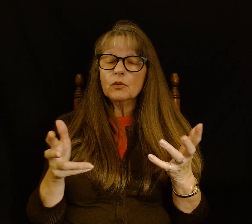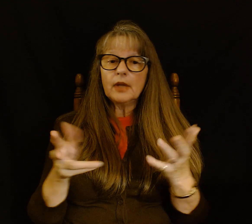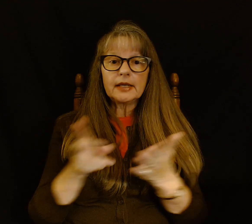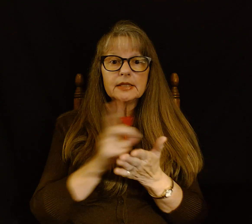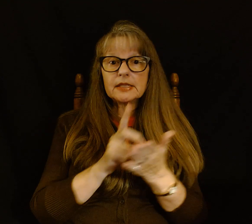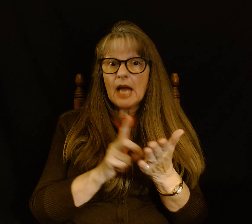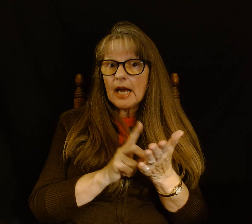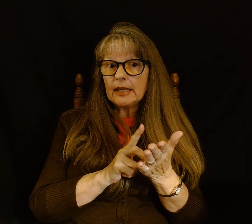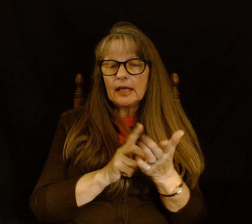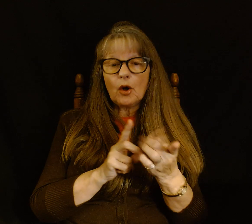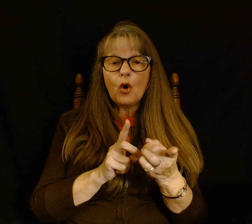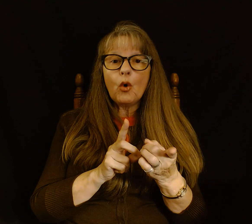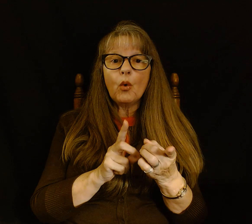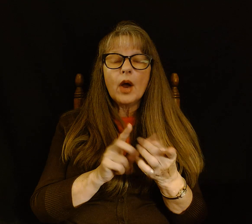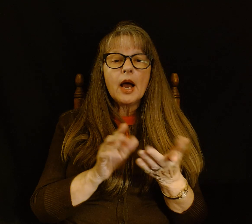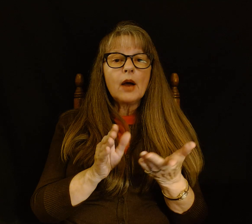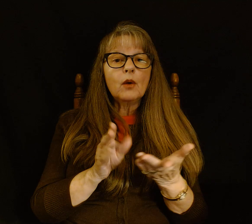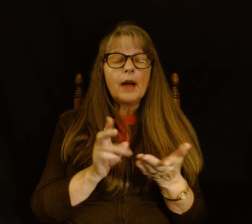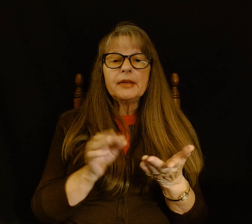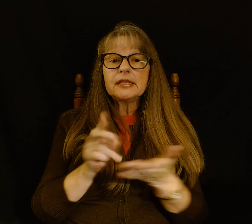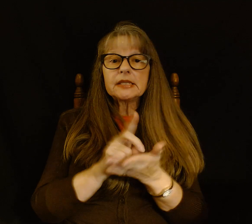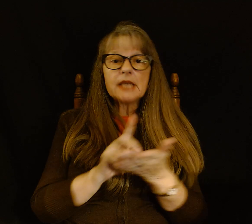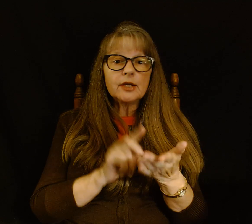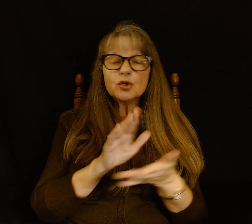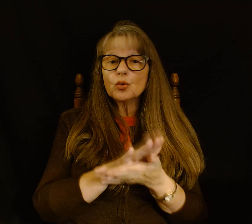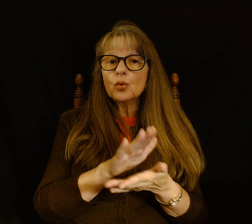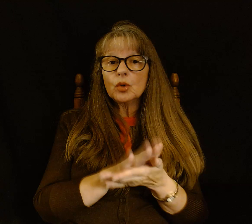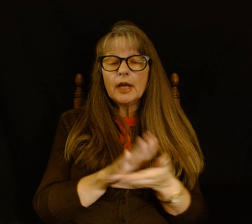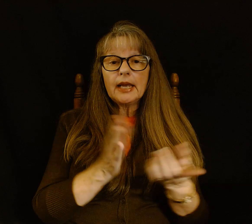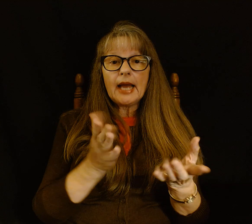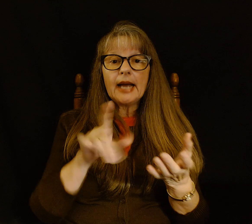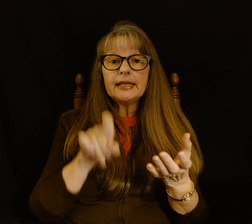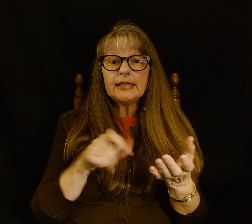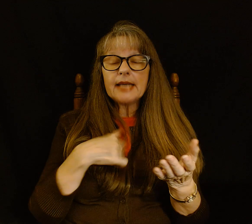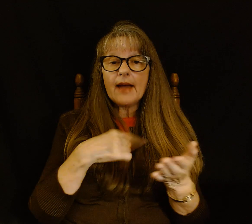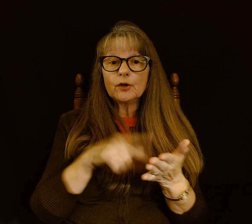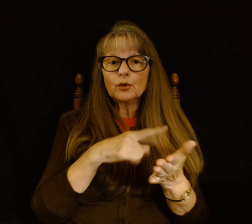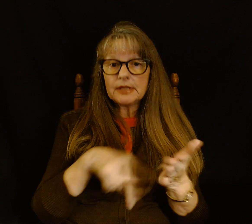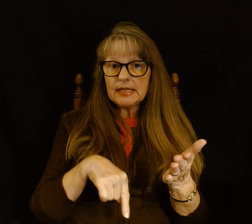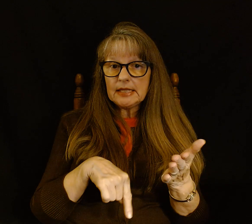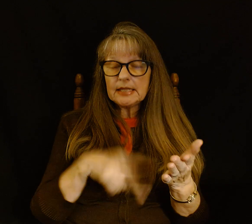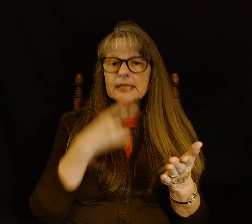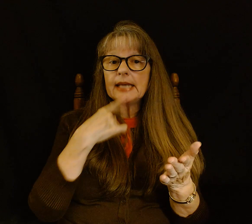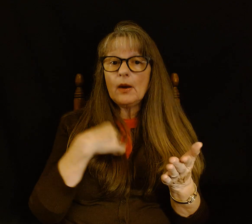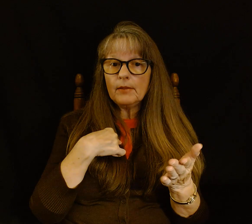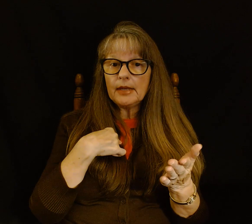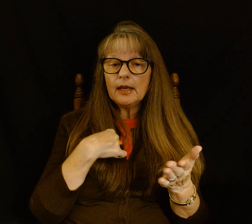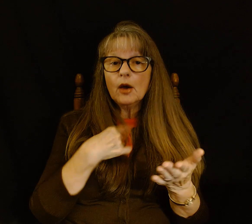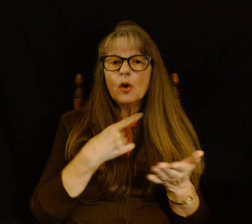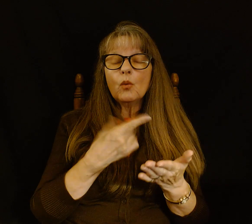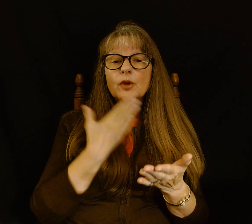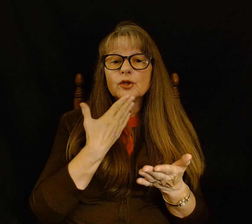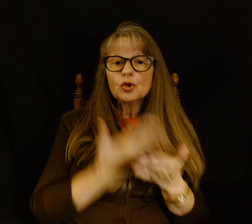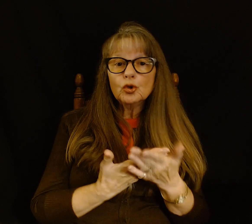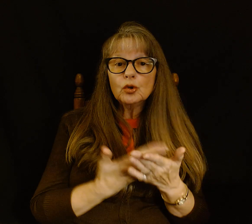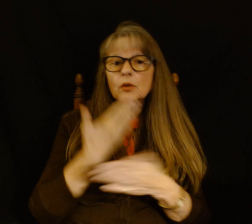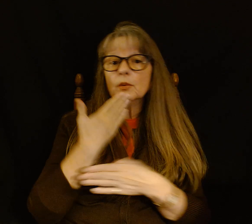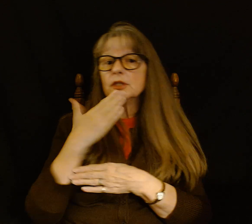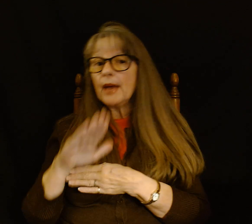a design, like, oh, I'm in design school and I need to have a critique. Tell me what's good or what's bad or